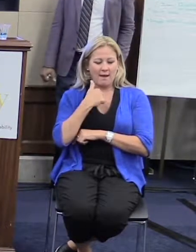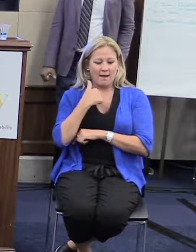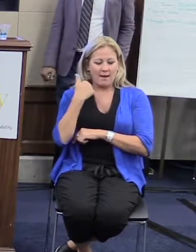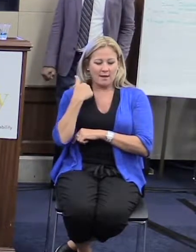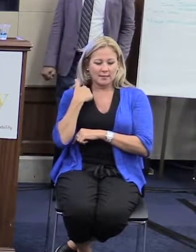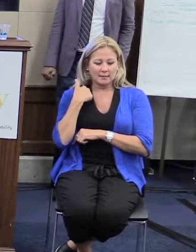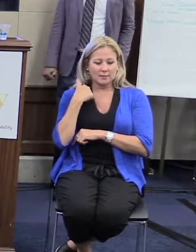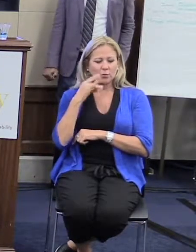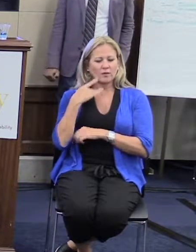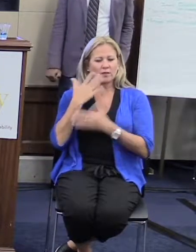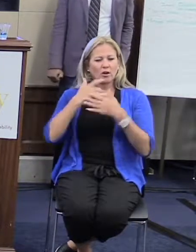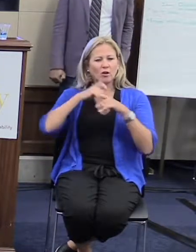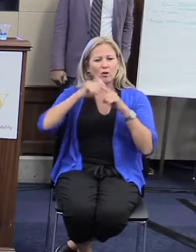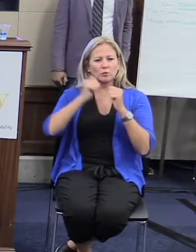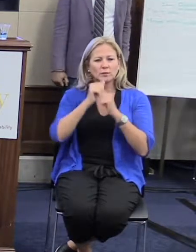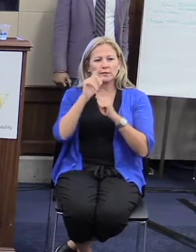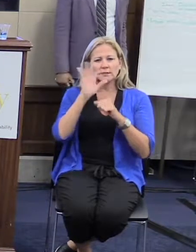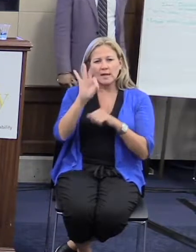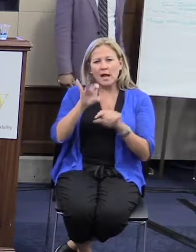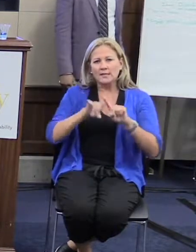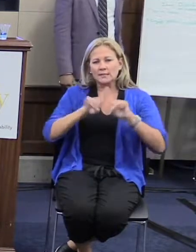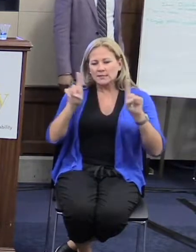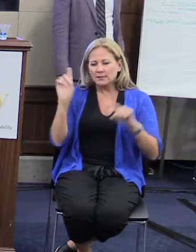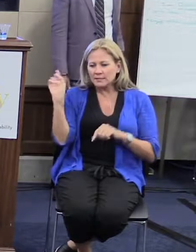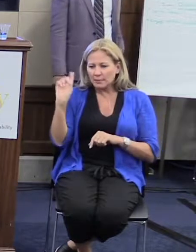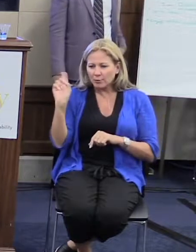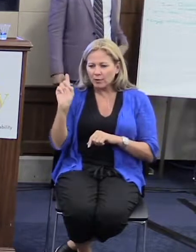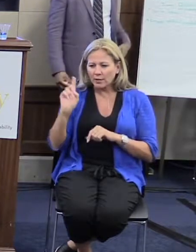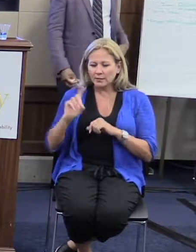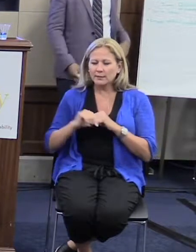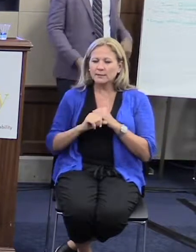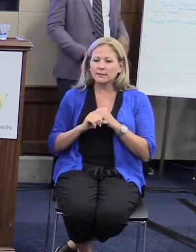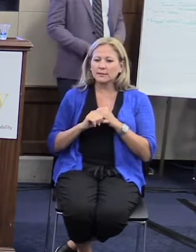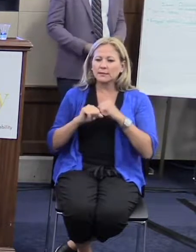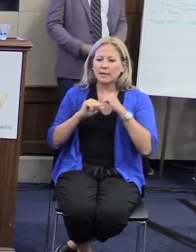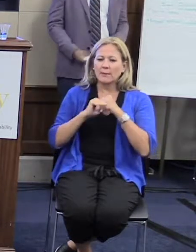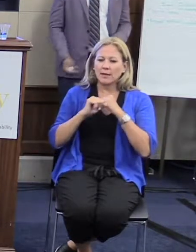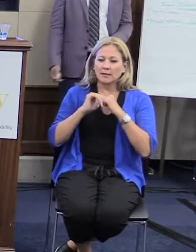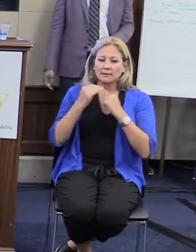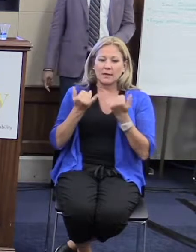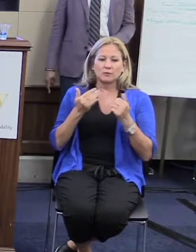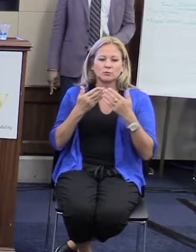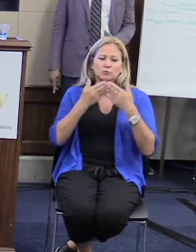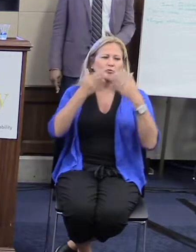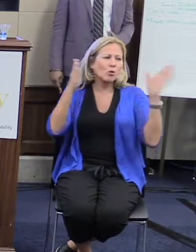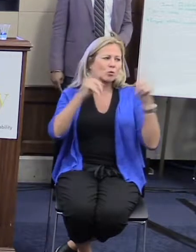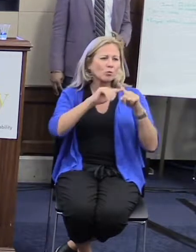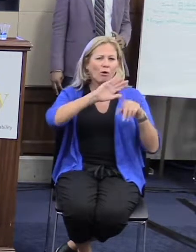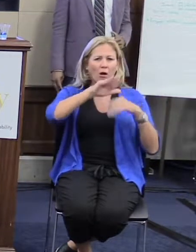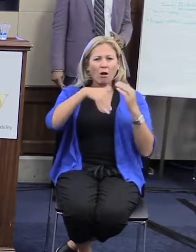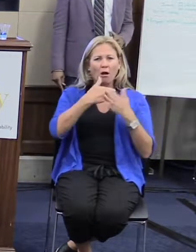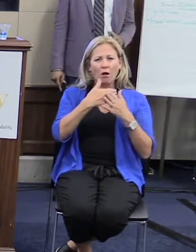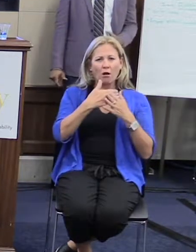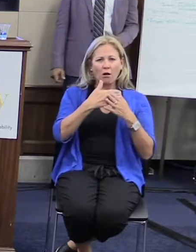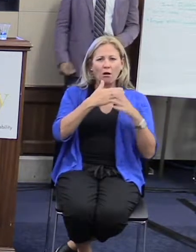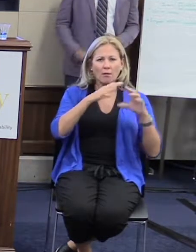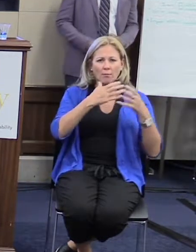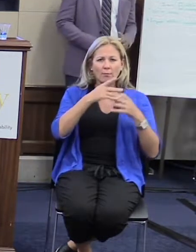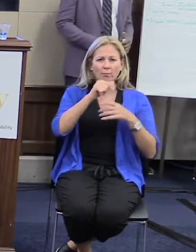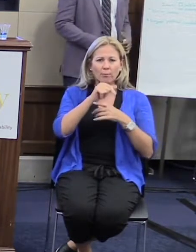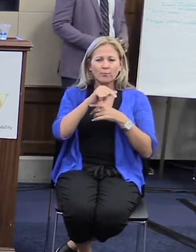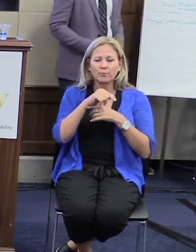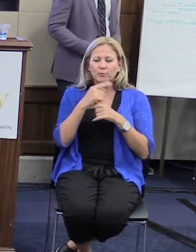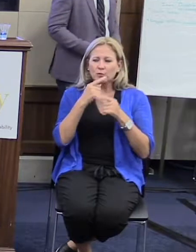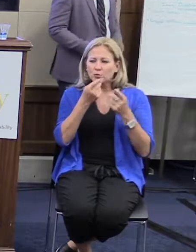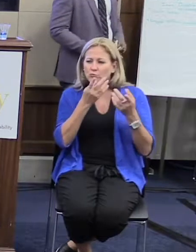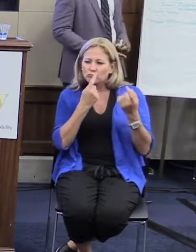we've done calls with 9 different Democratic campaigns, and obviously it's open to all parties to kind of talk to us and